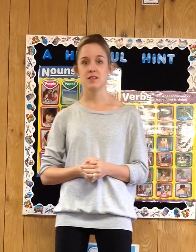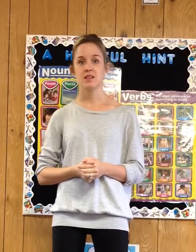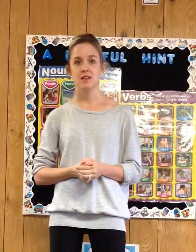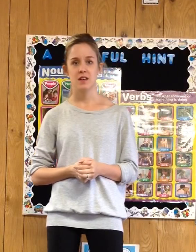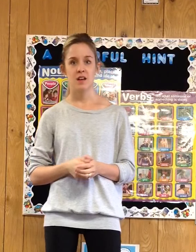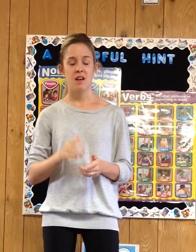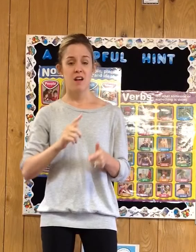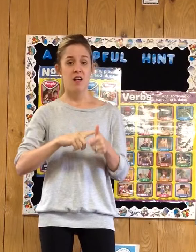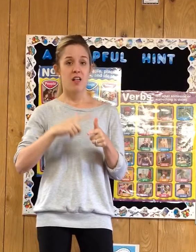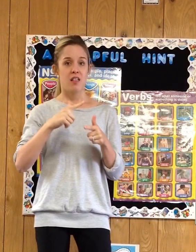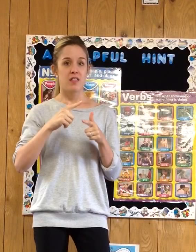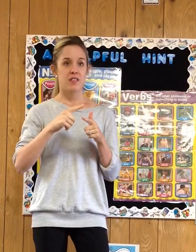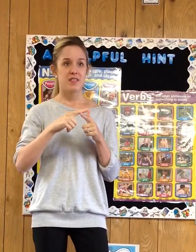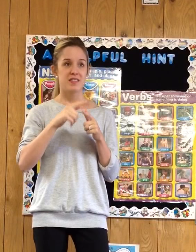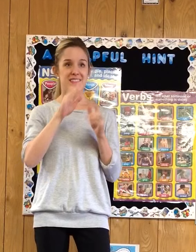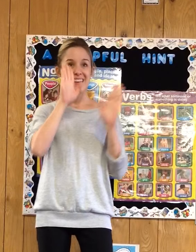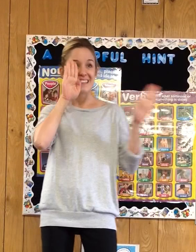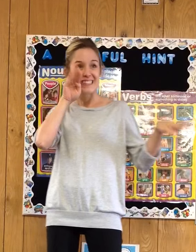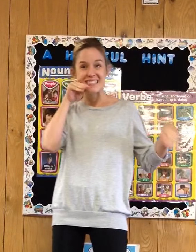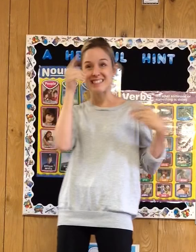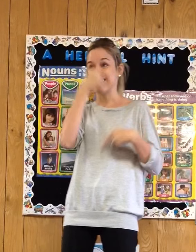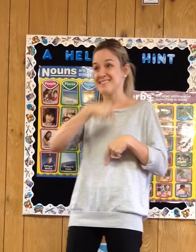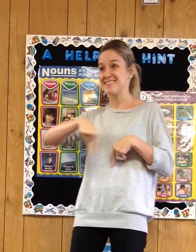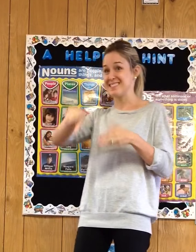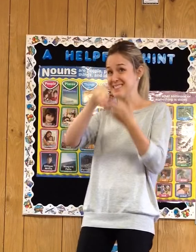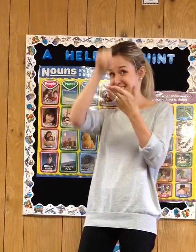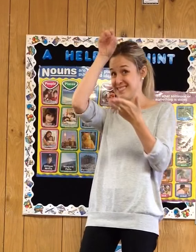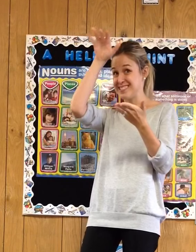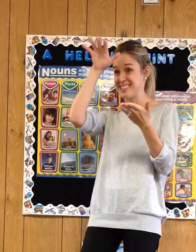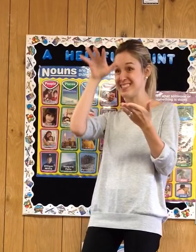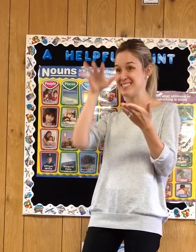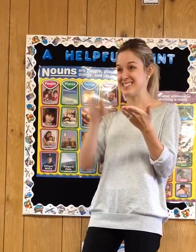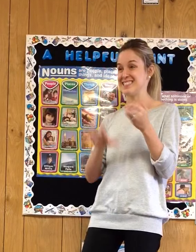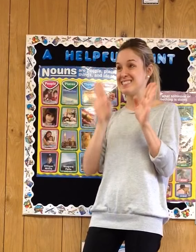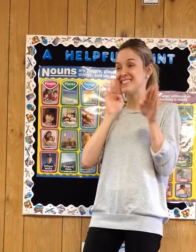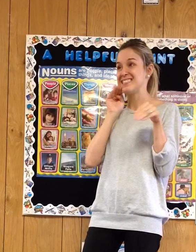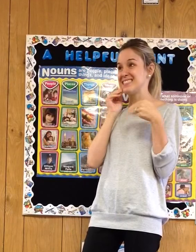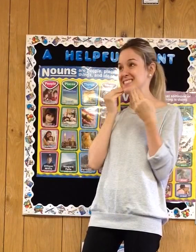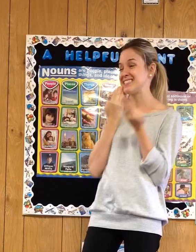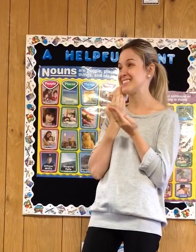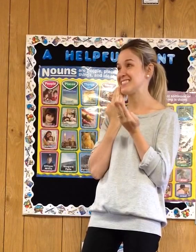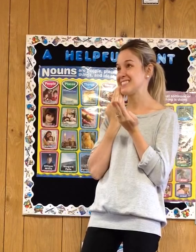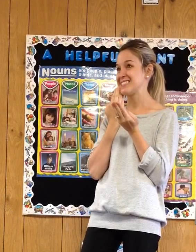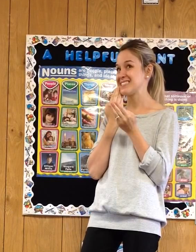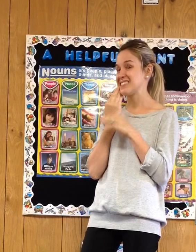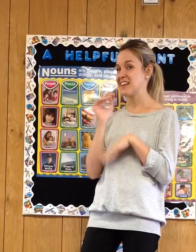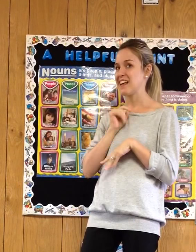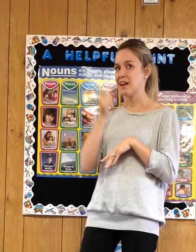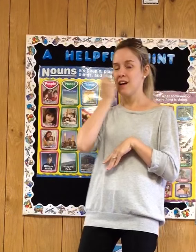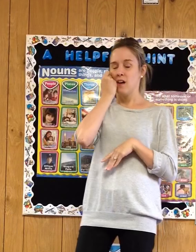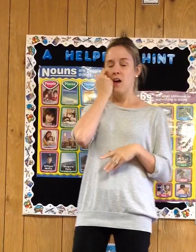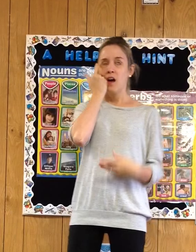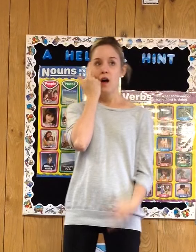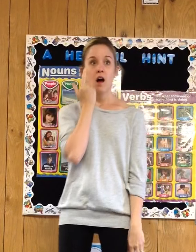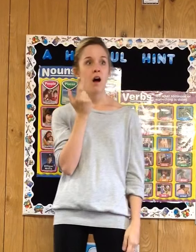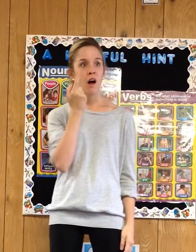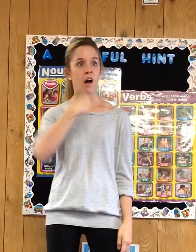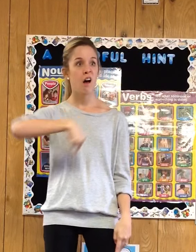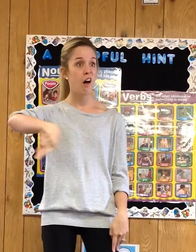These sympathetic smiles spread all throughout the room now. And I realized that all of my other students are